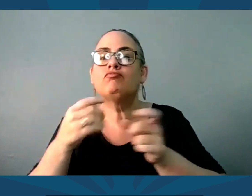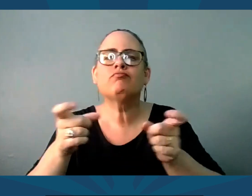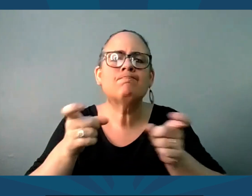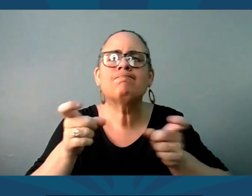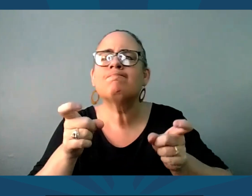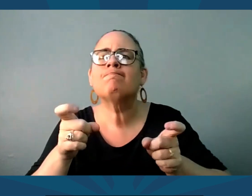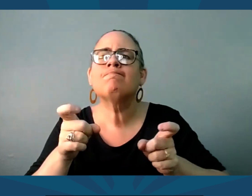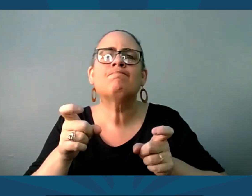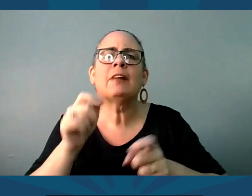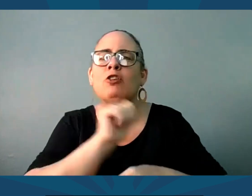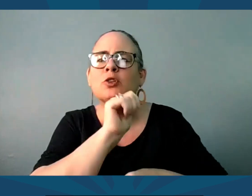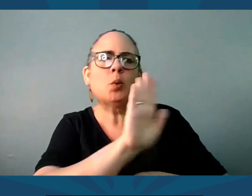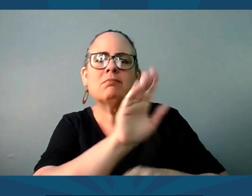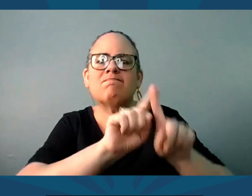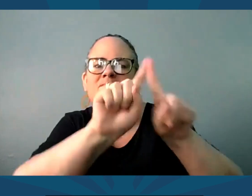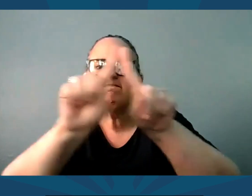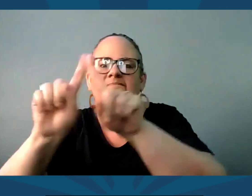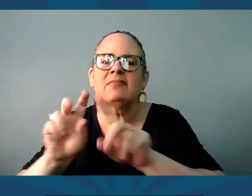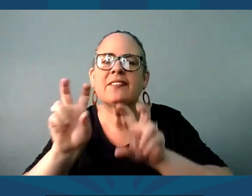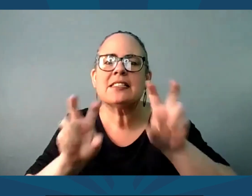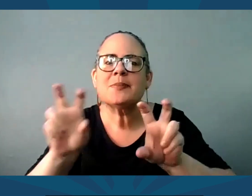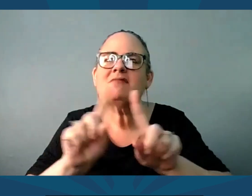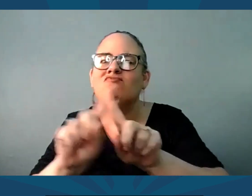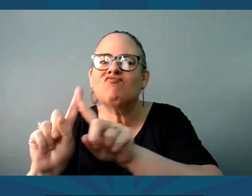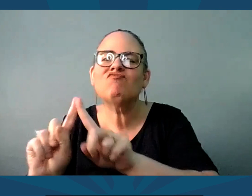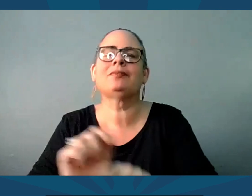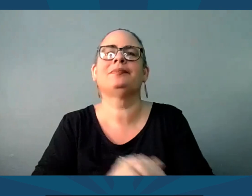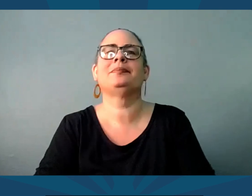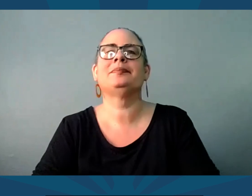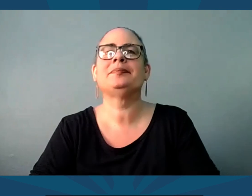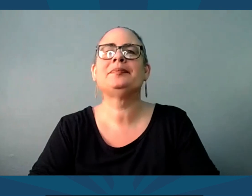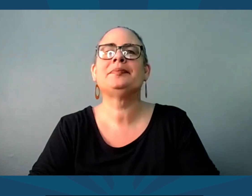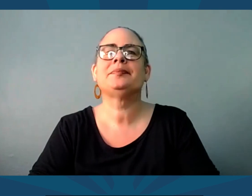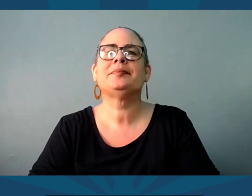The Treasurer manages Arizona's investment portfolio.